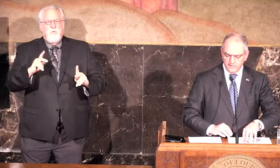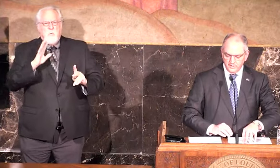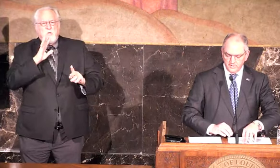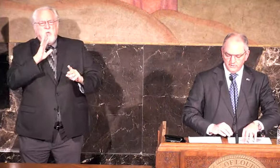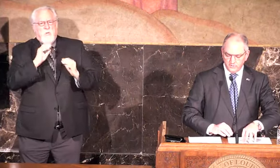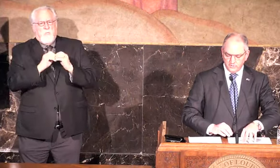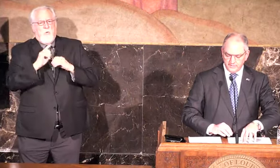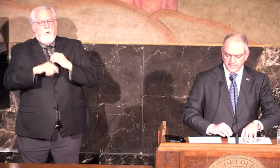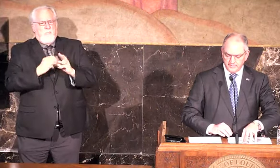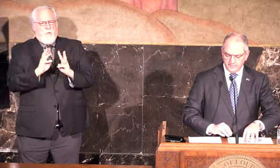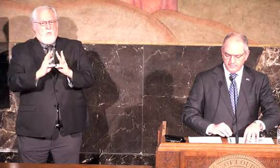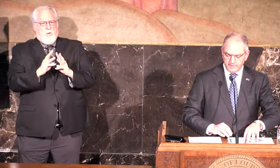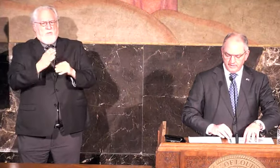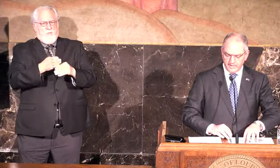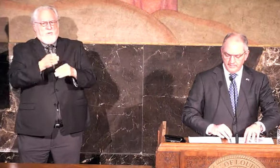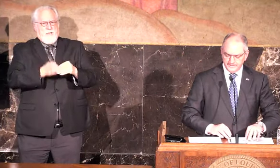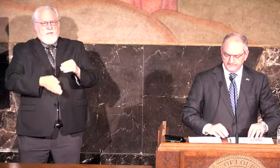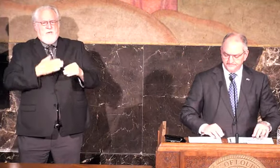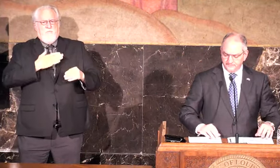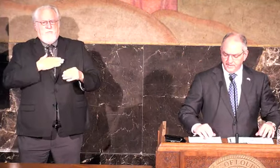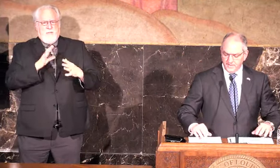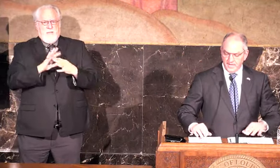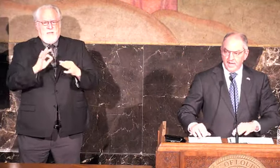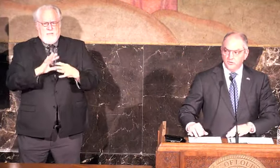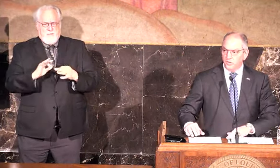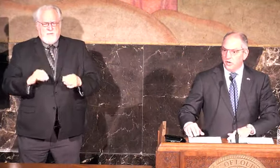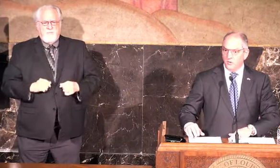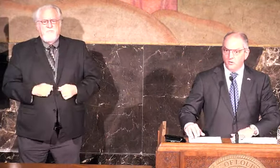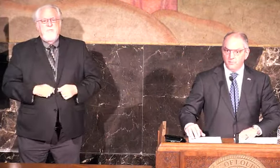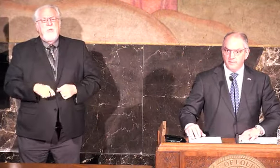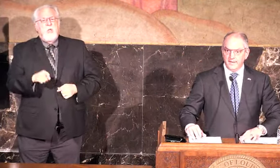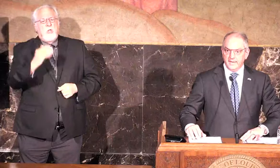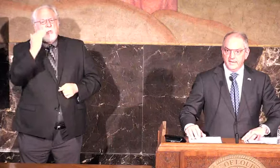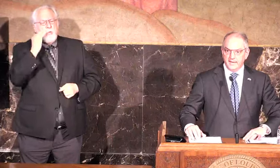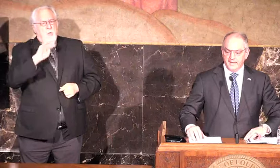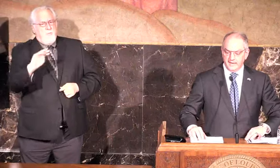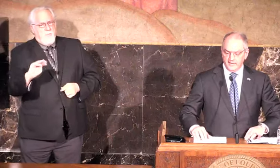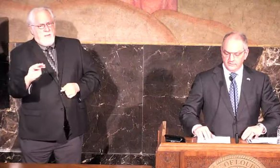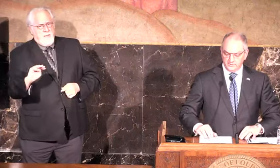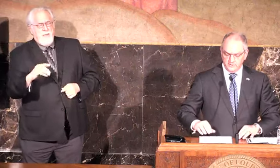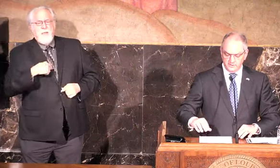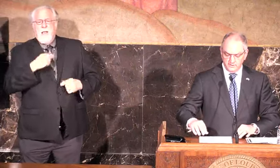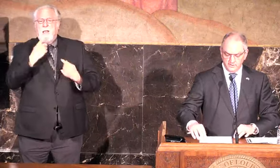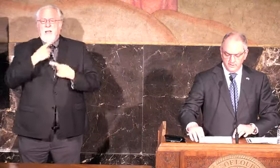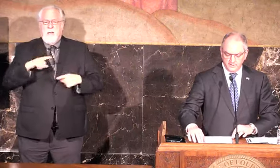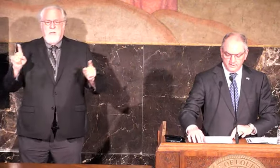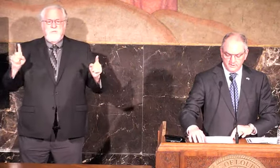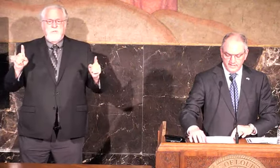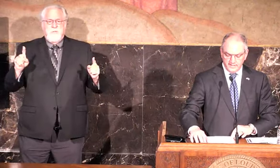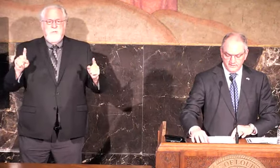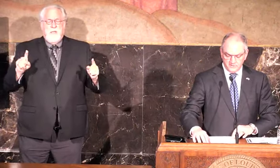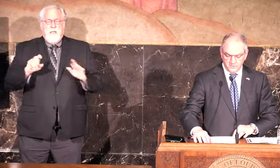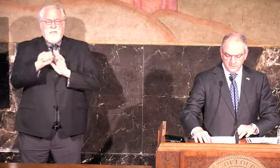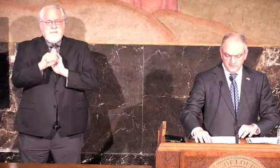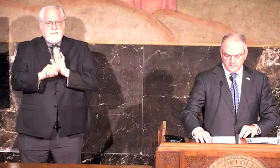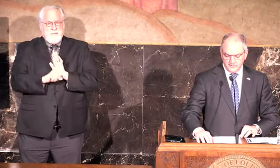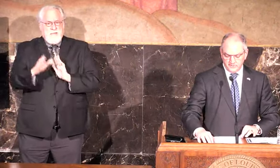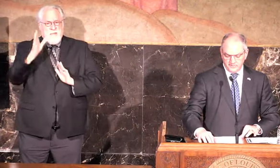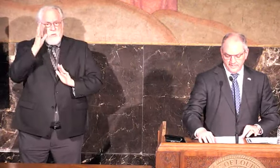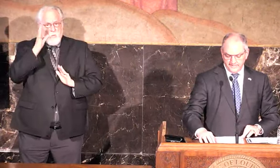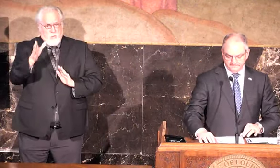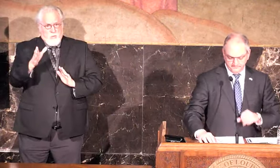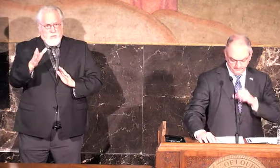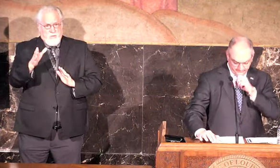weather towards the end of my prepared comments. As you know, on Monday, I announced that the state is going